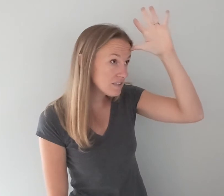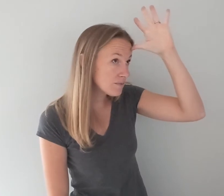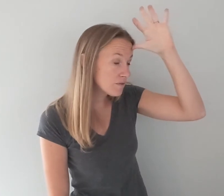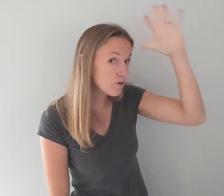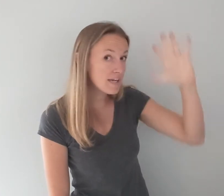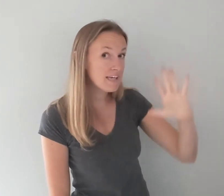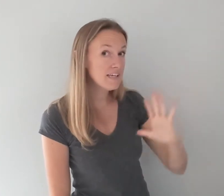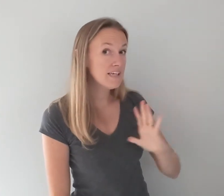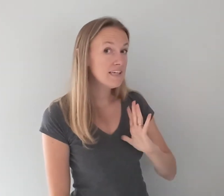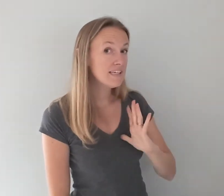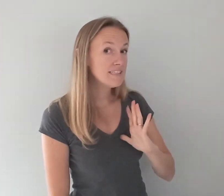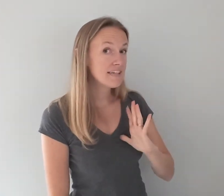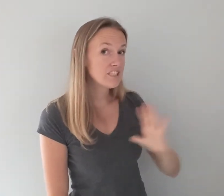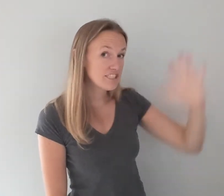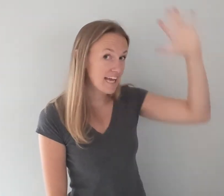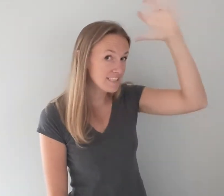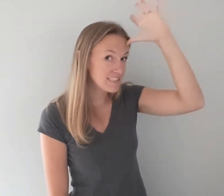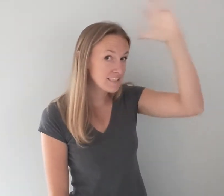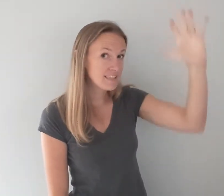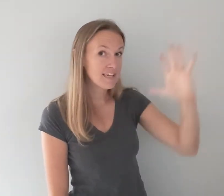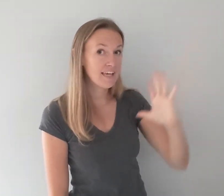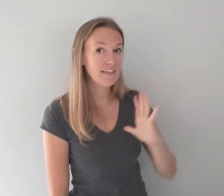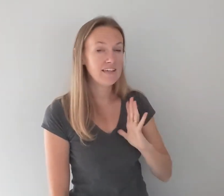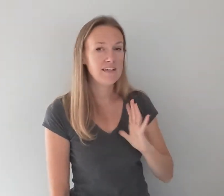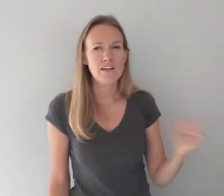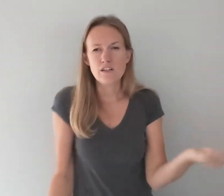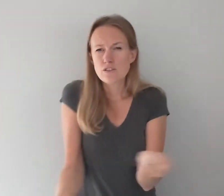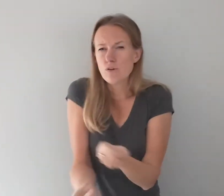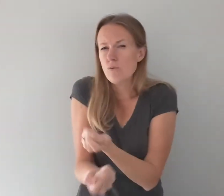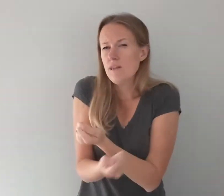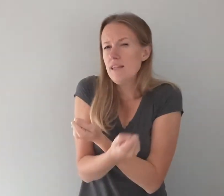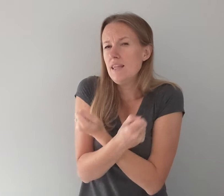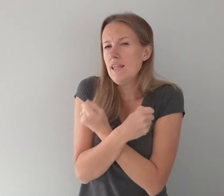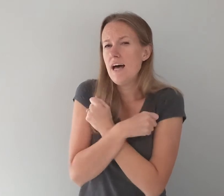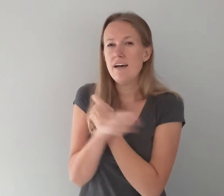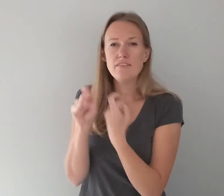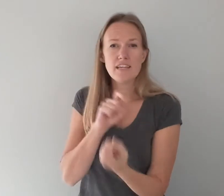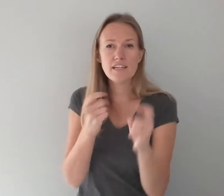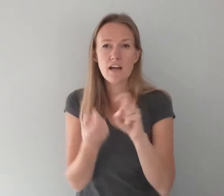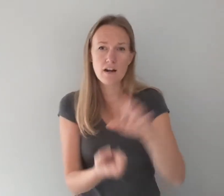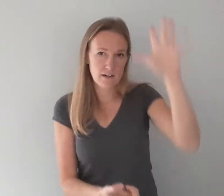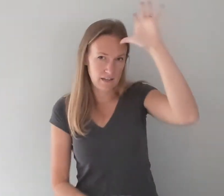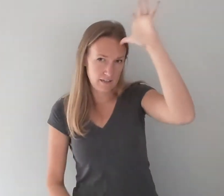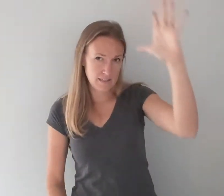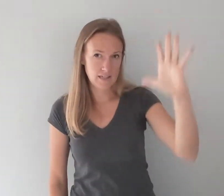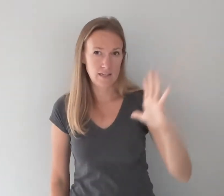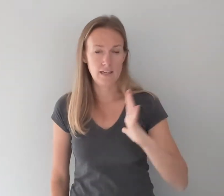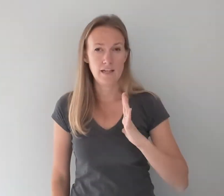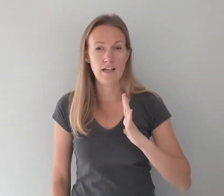from your forehead down to your chest, okay? So love incarnate,